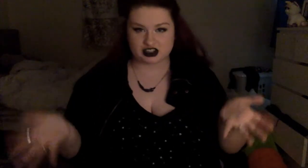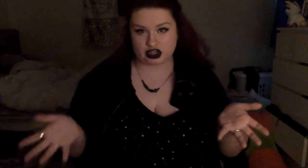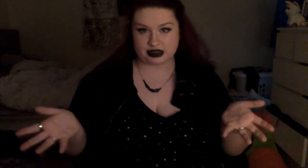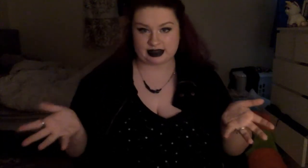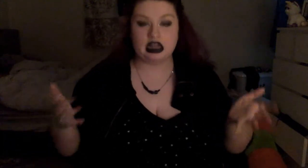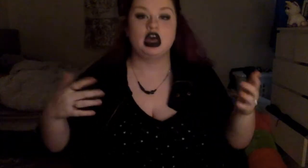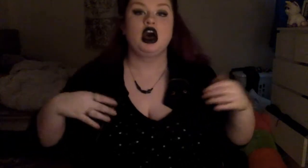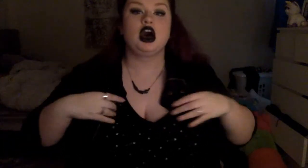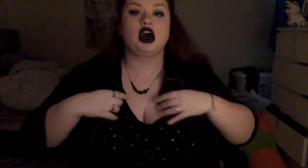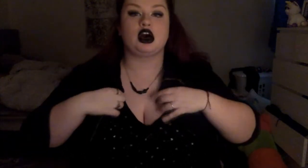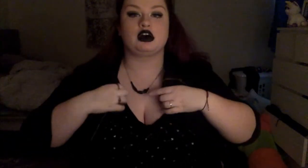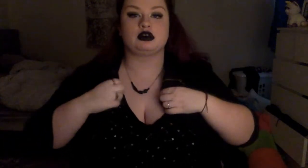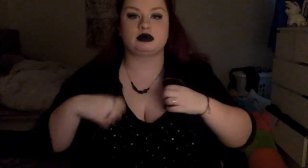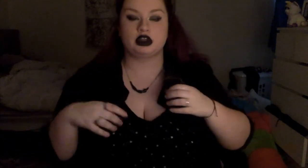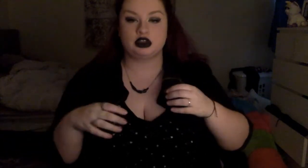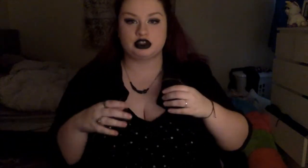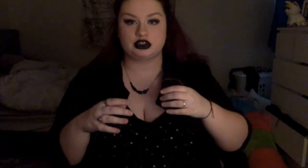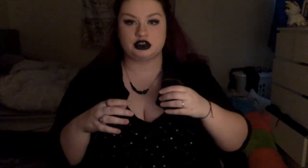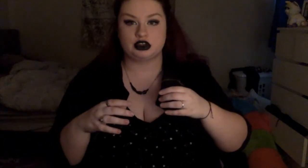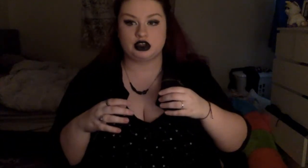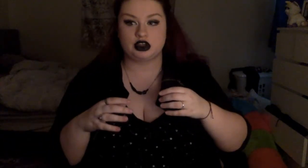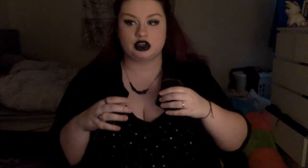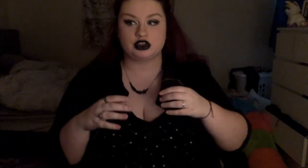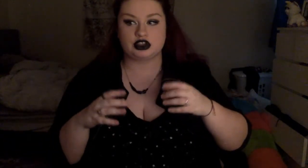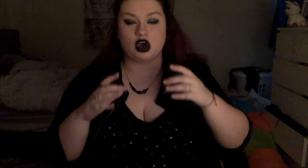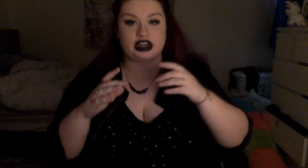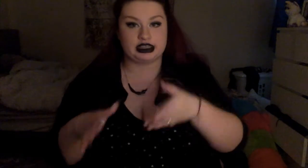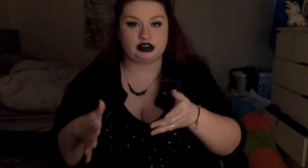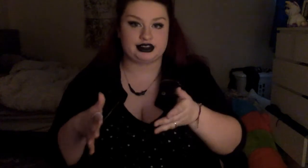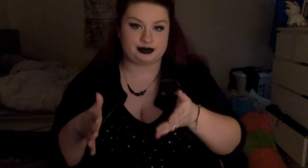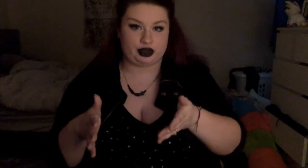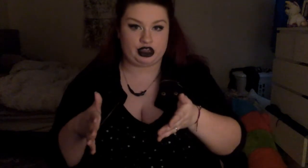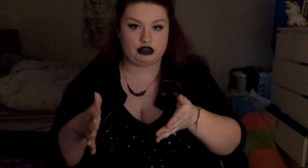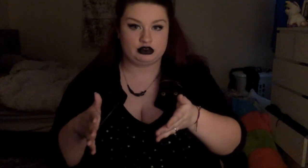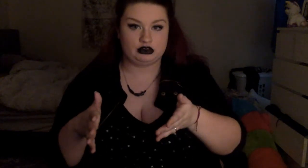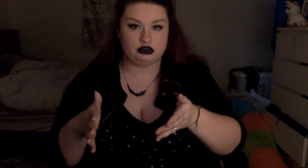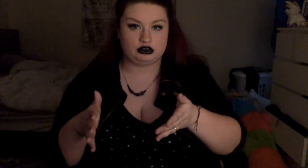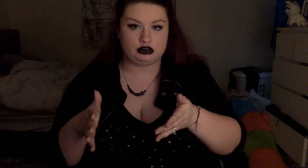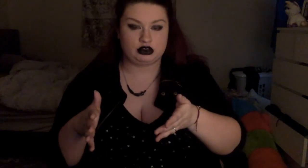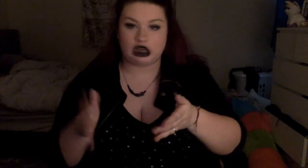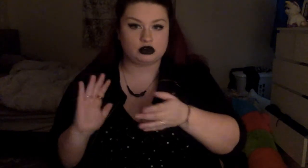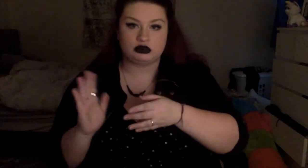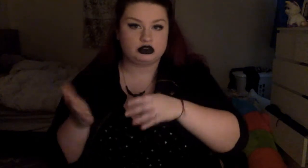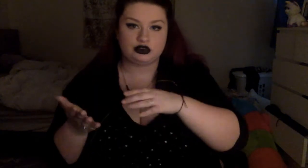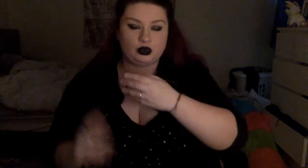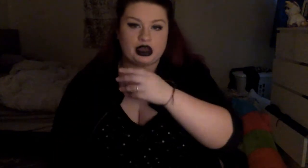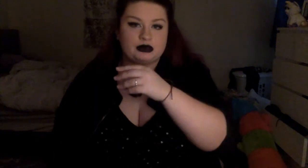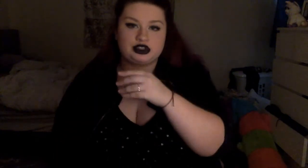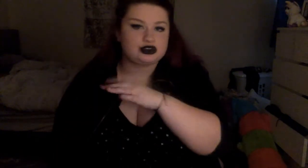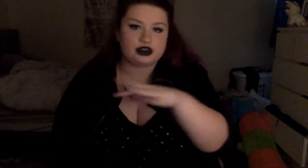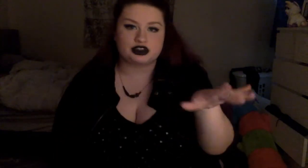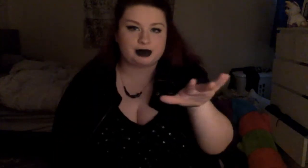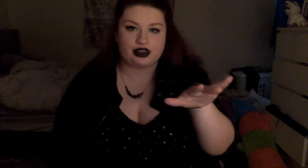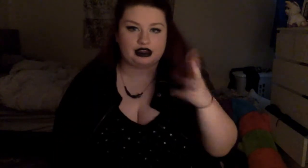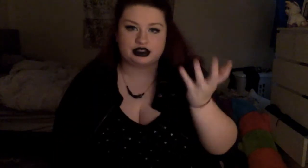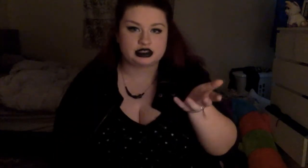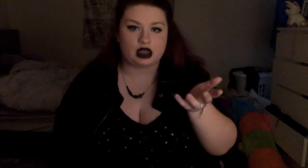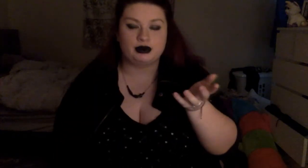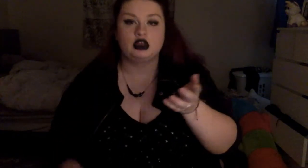hard to explain. So on a killing spree, why would you fingerspell that? It's dumb.